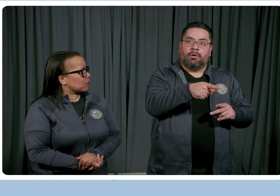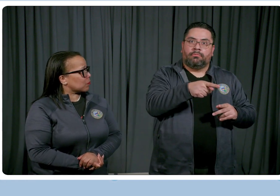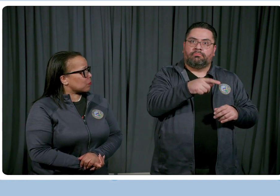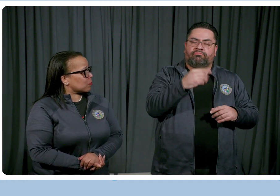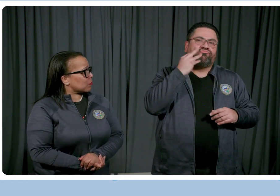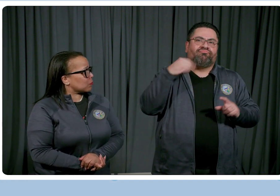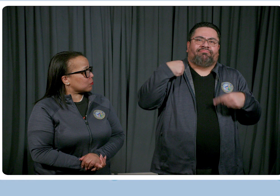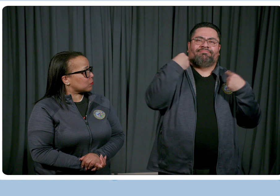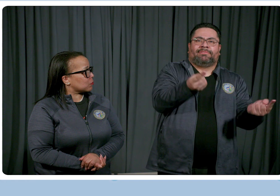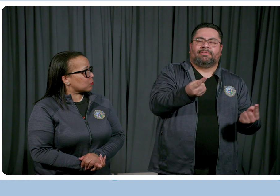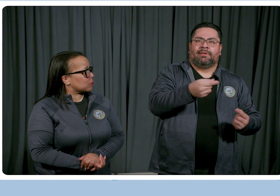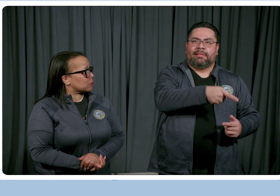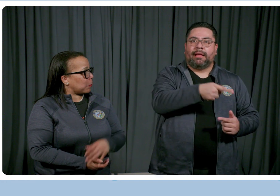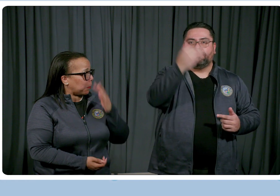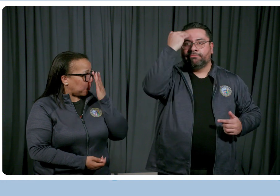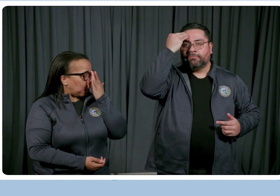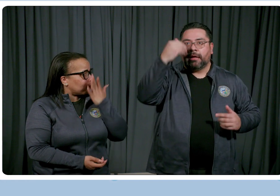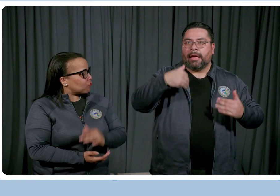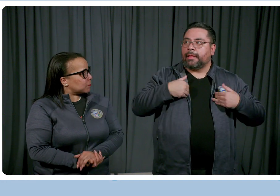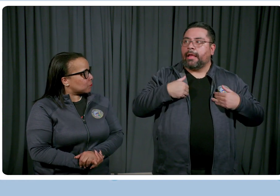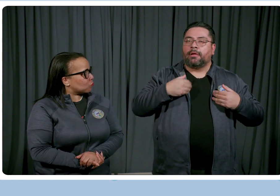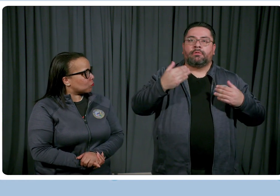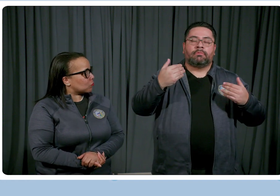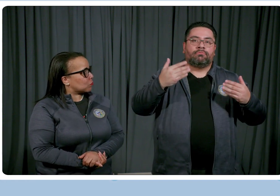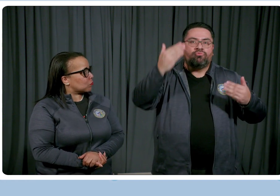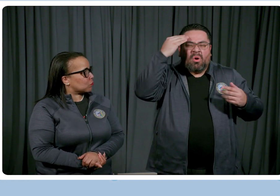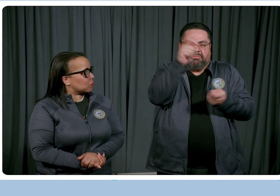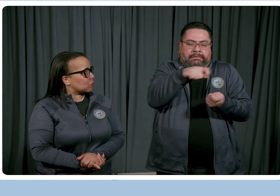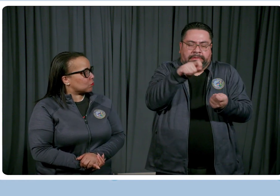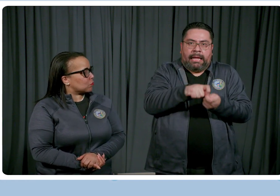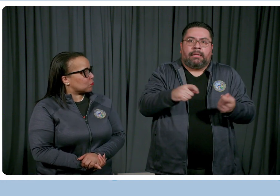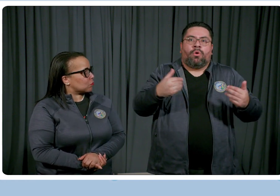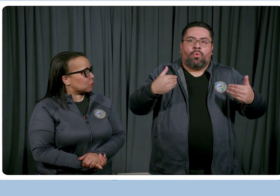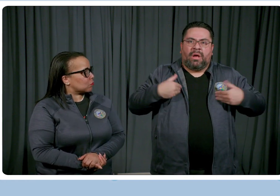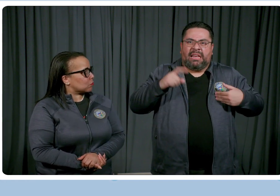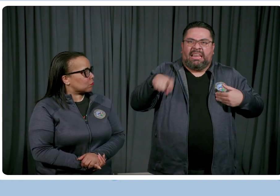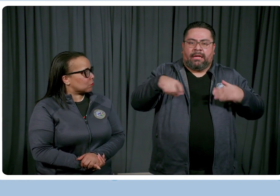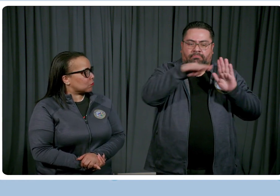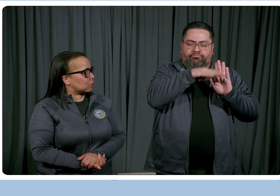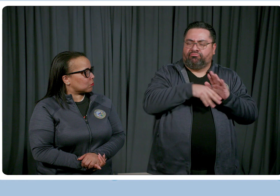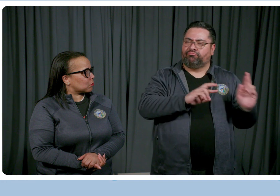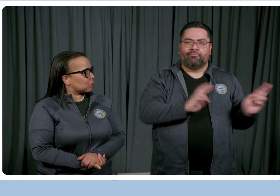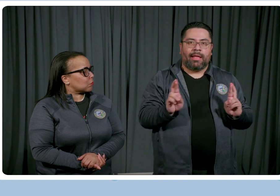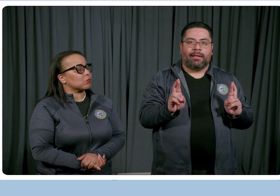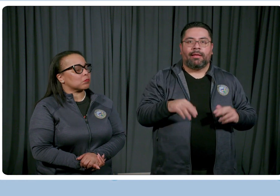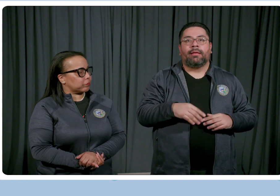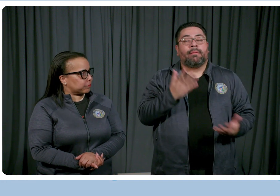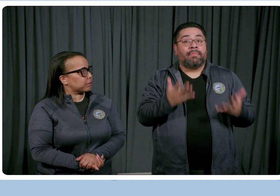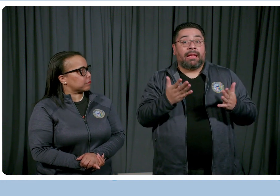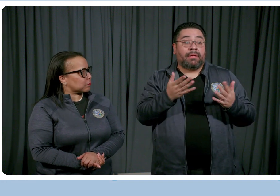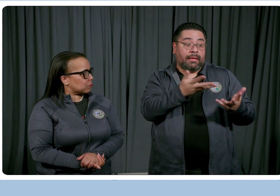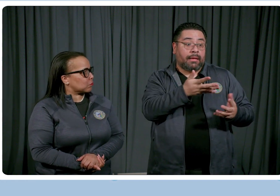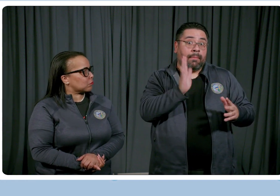job seekers have been at this a while and they have a very locked down list of exactly what they would need to be successful. and maybe they're looking